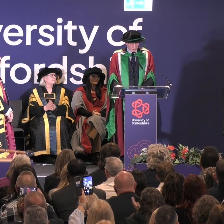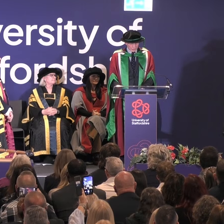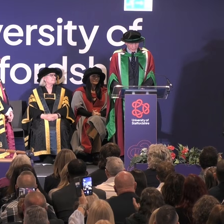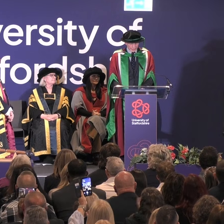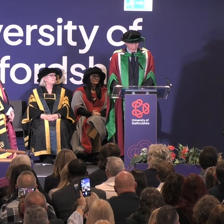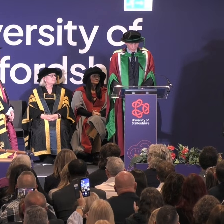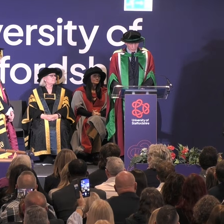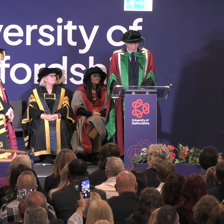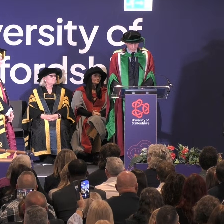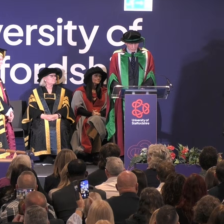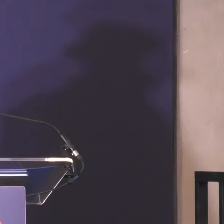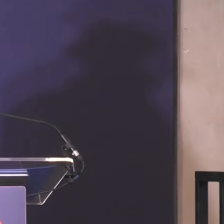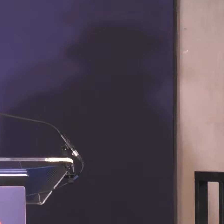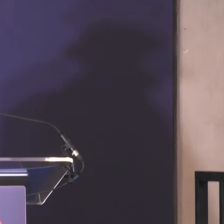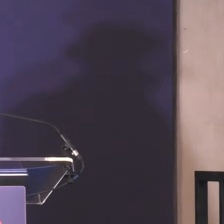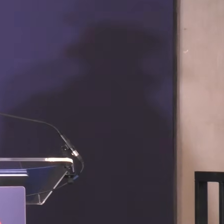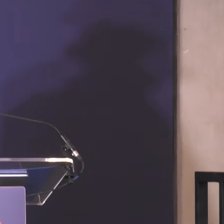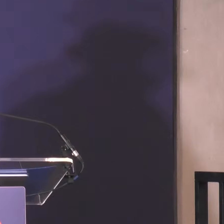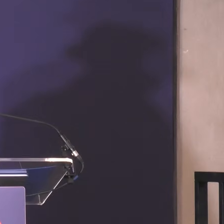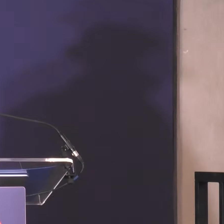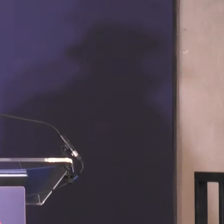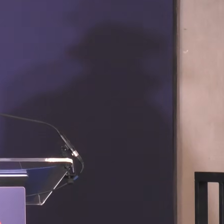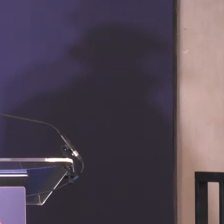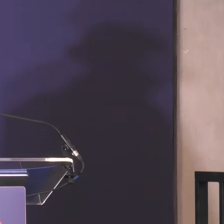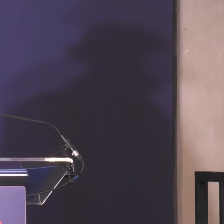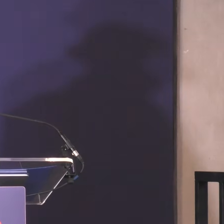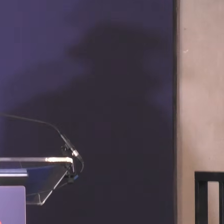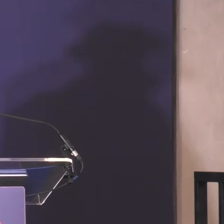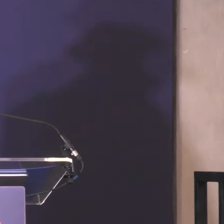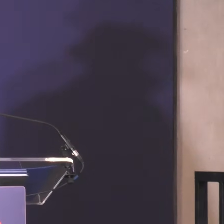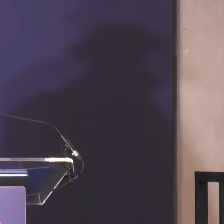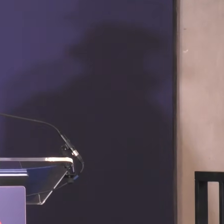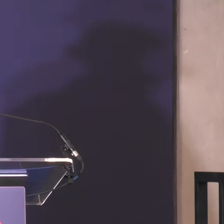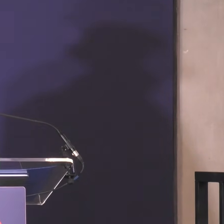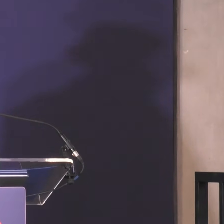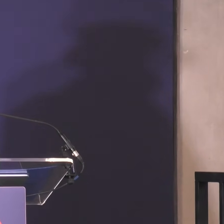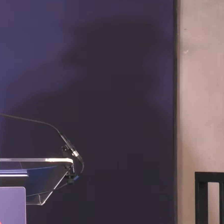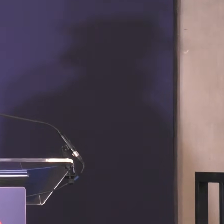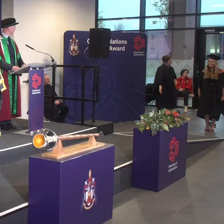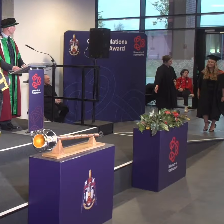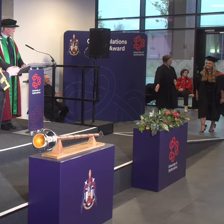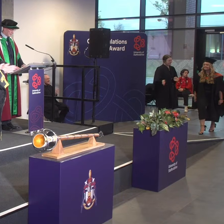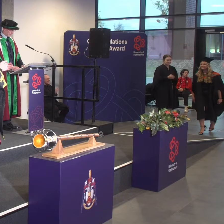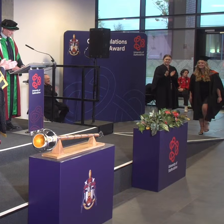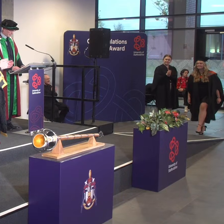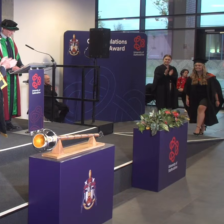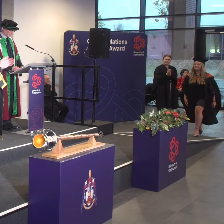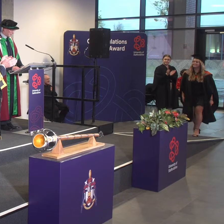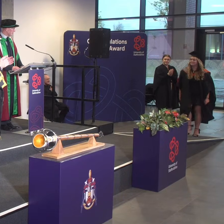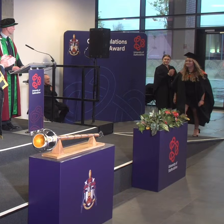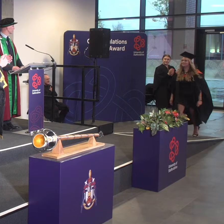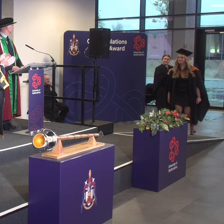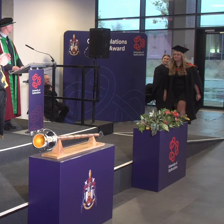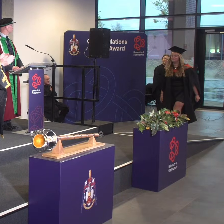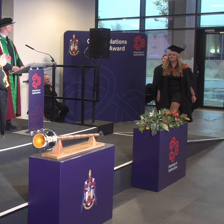Bachelor's degree in Working with Children, Young People and Families, Maya Huller.